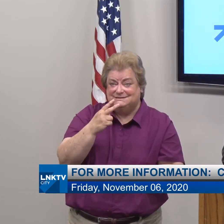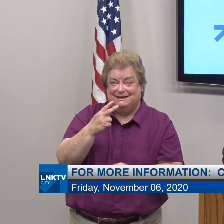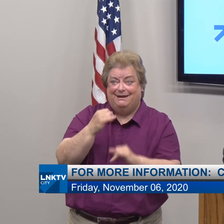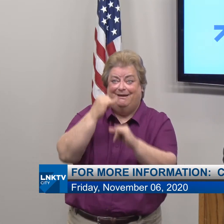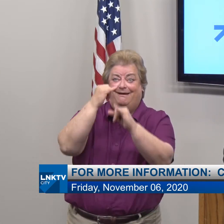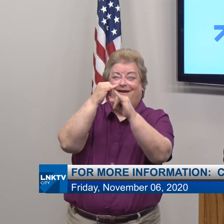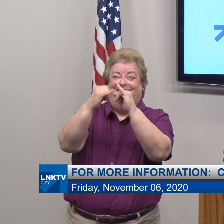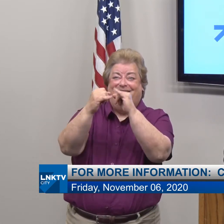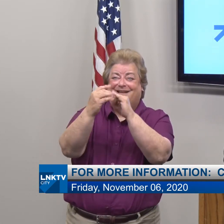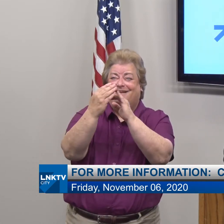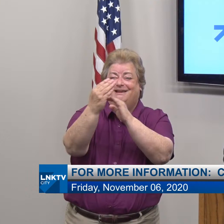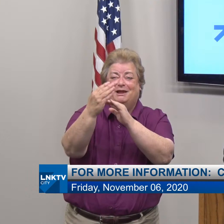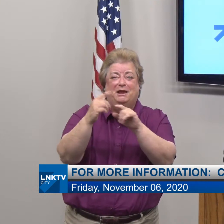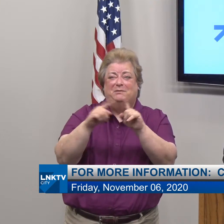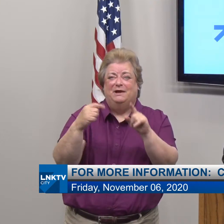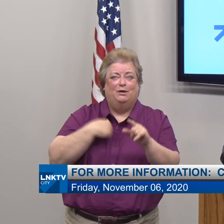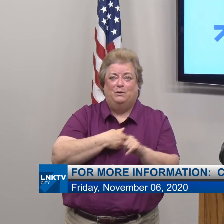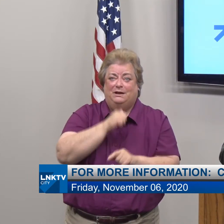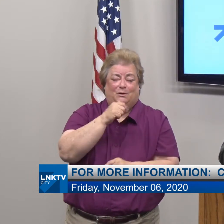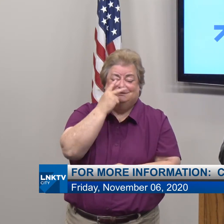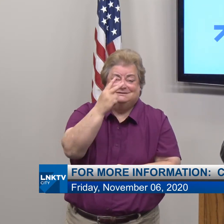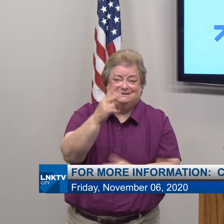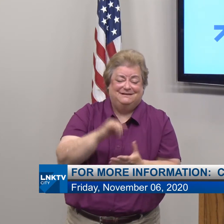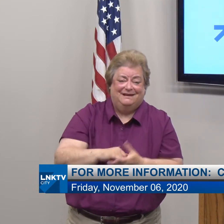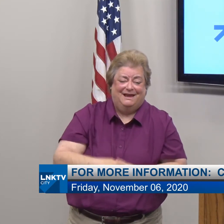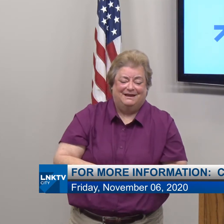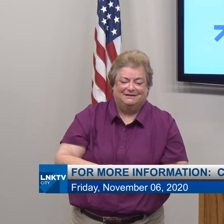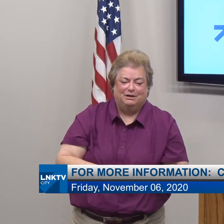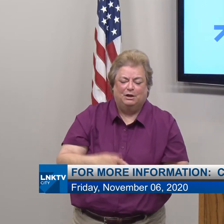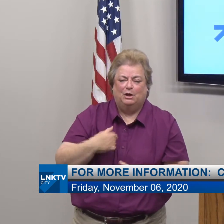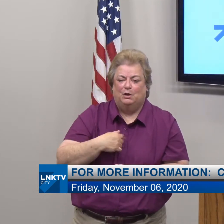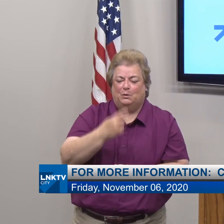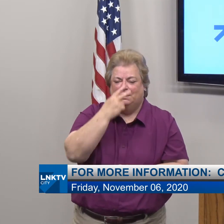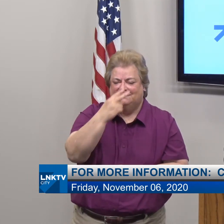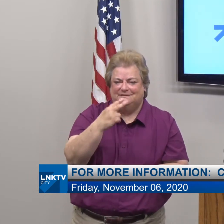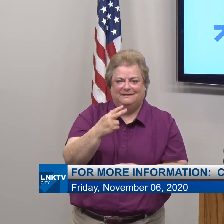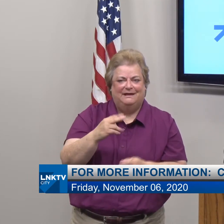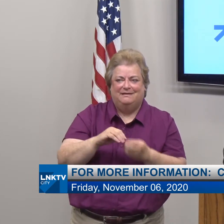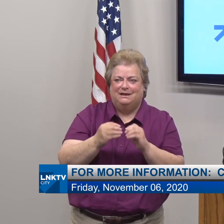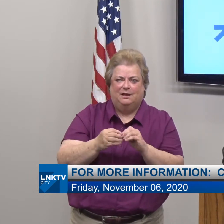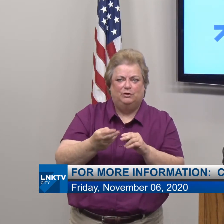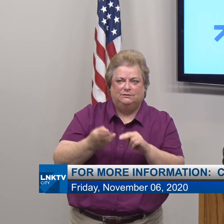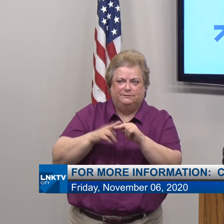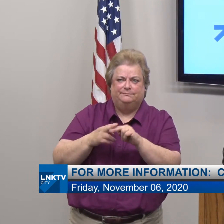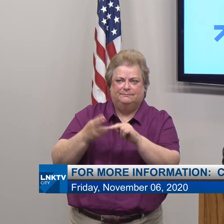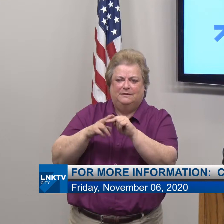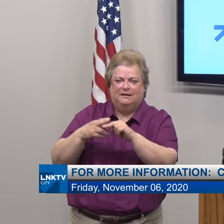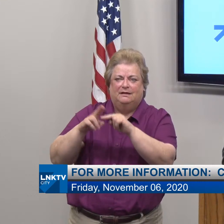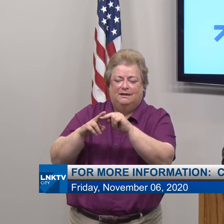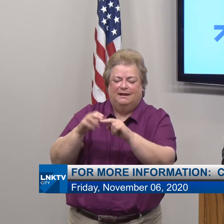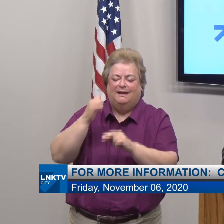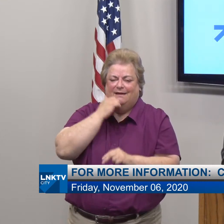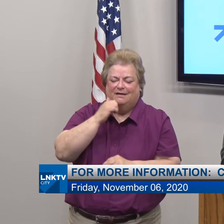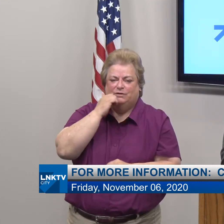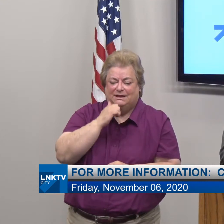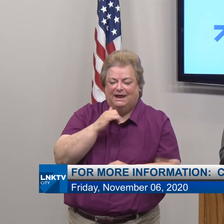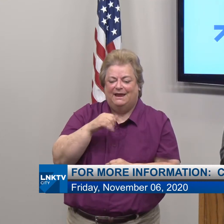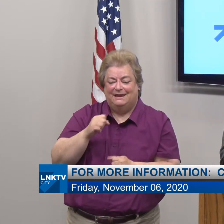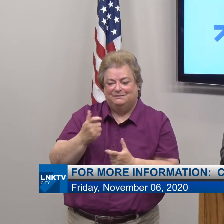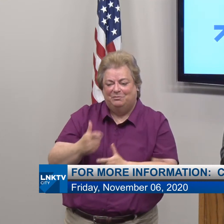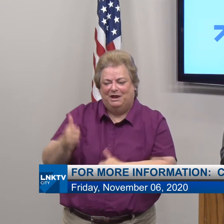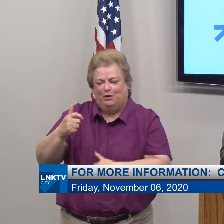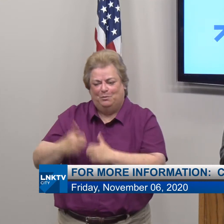not what we're seeing. We're seeing today a direct straight line where every single day is a bigger problem than the day